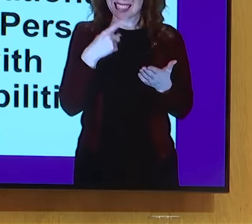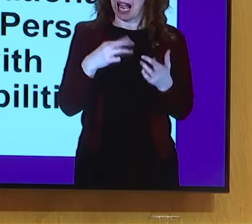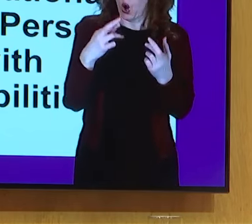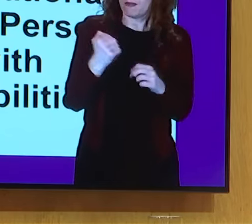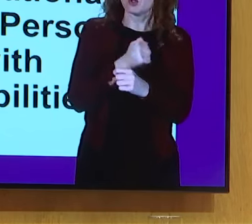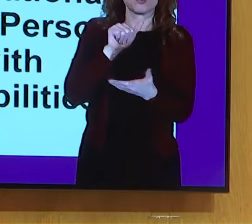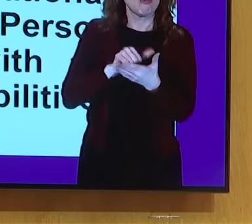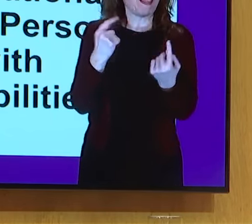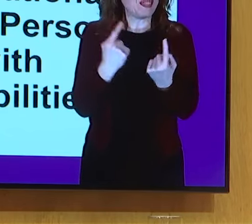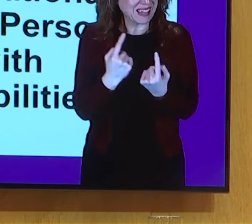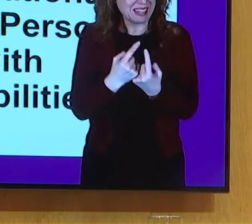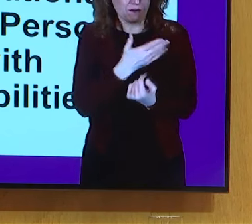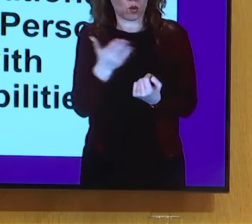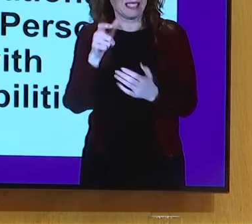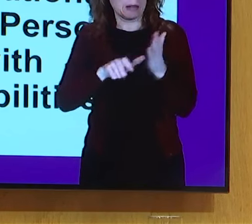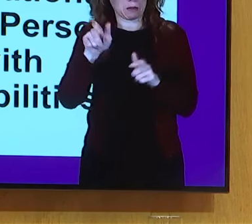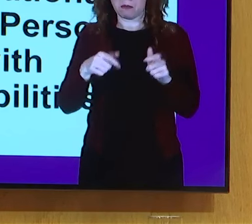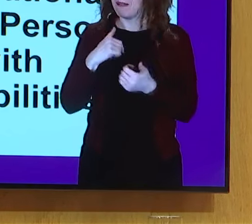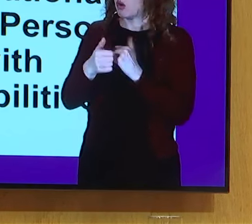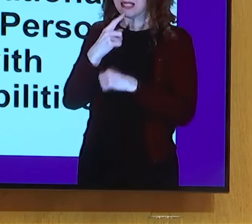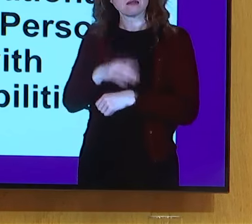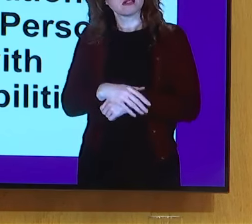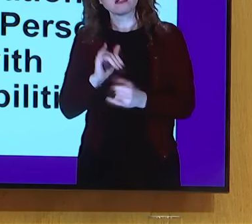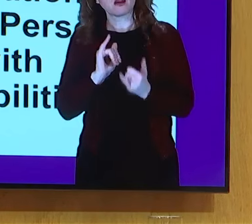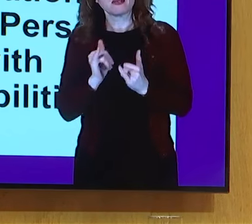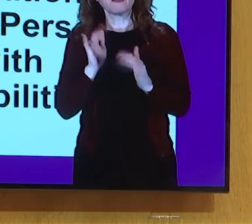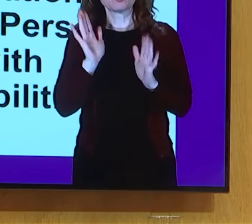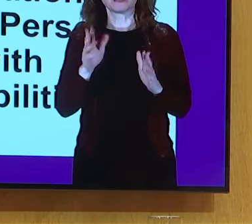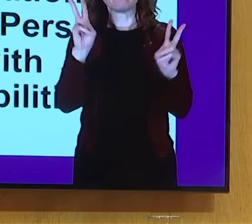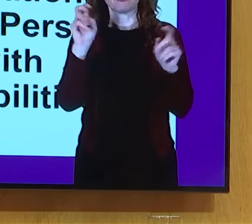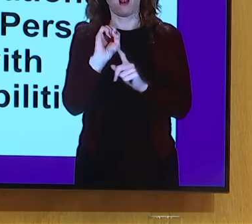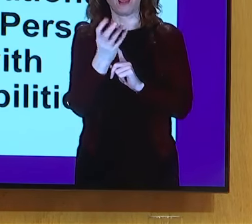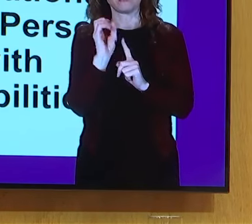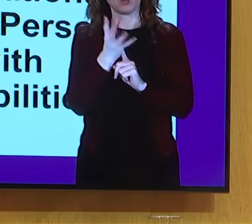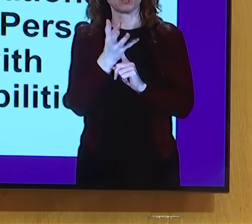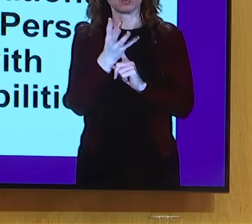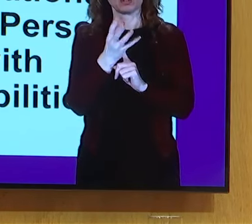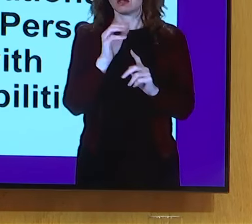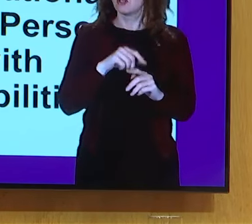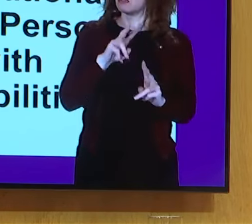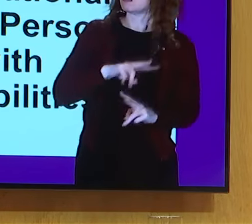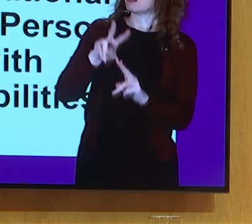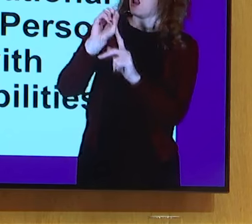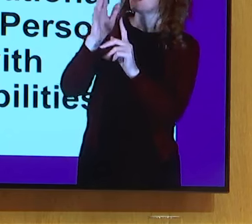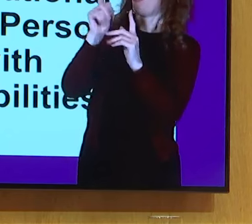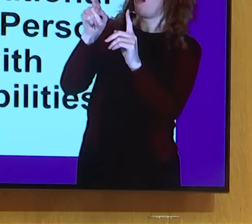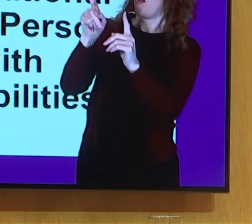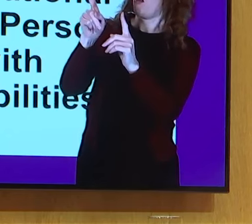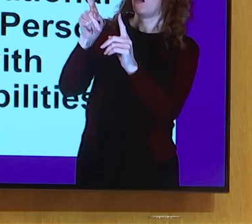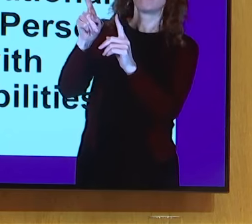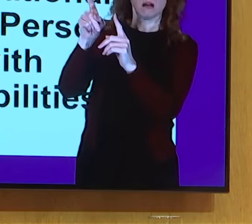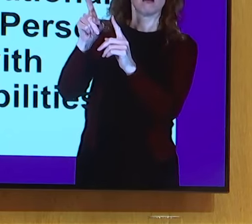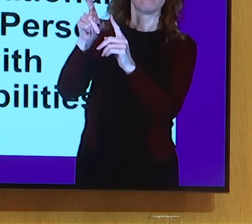thing by disabled people, the person said to me, well, sometimes you just need to be a lighthouse so that people can see the light and know that you're there and represent